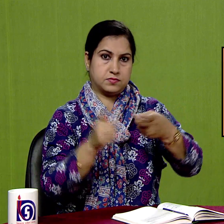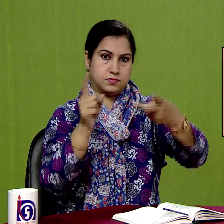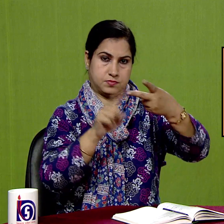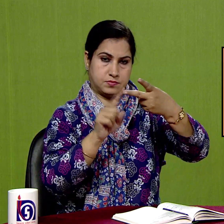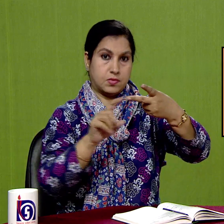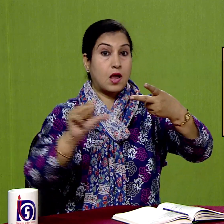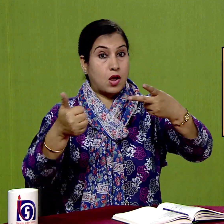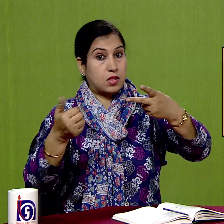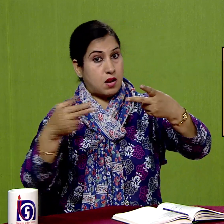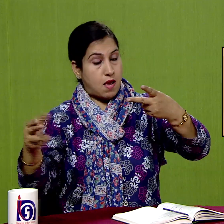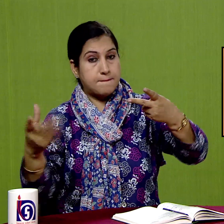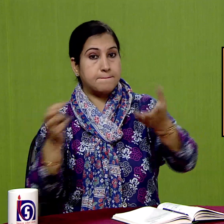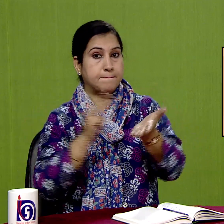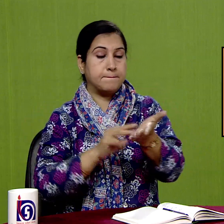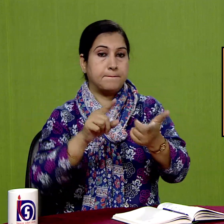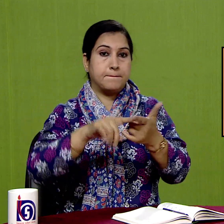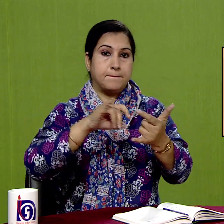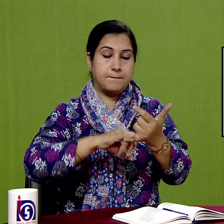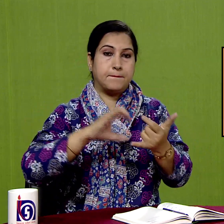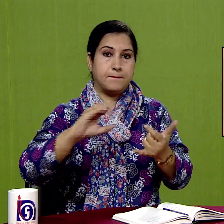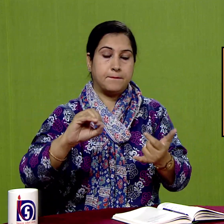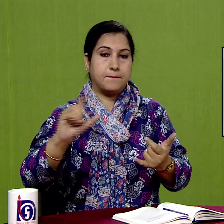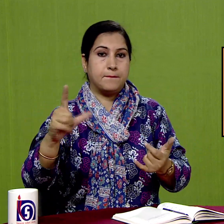or Mesolithic age.